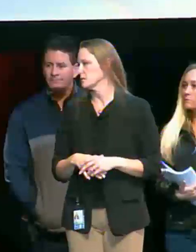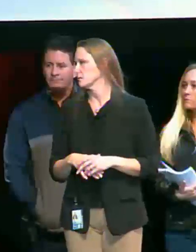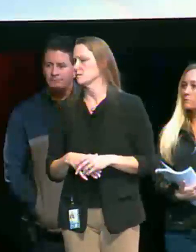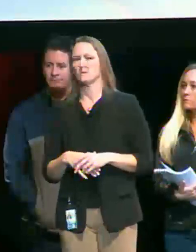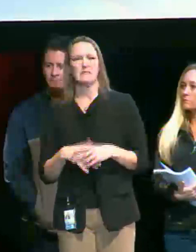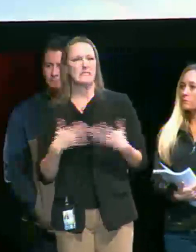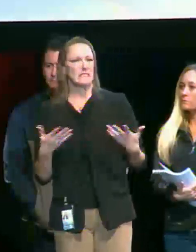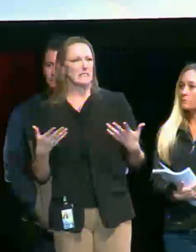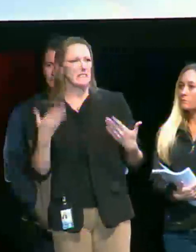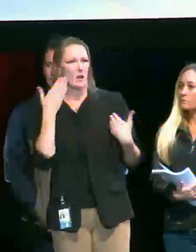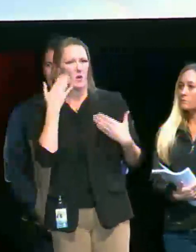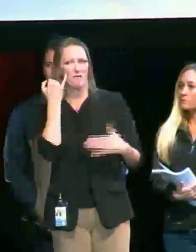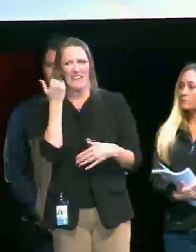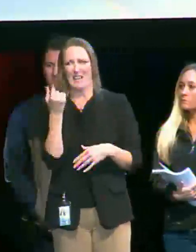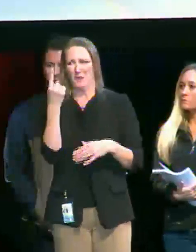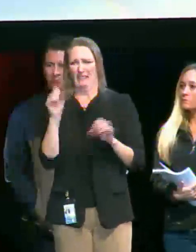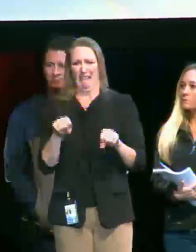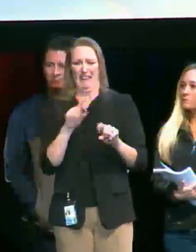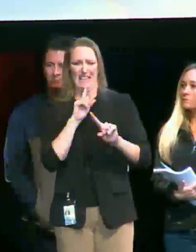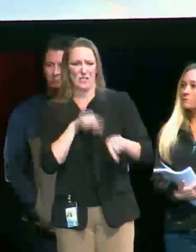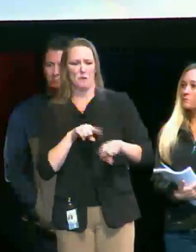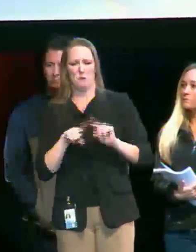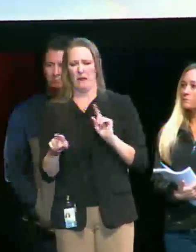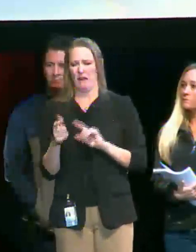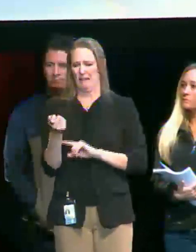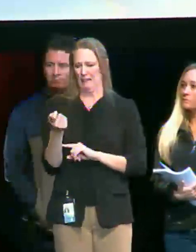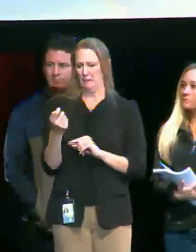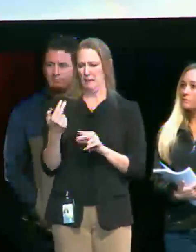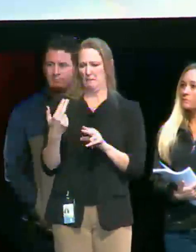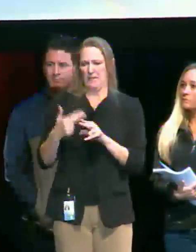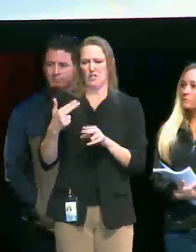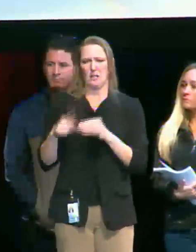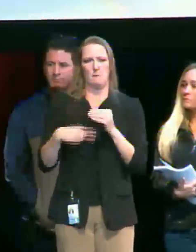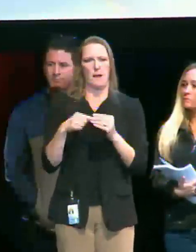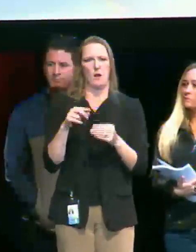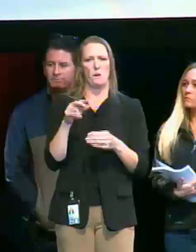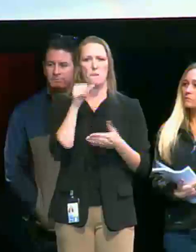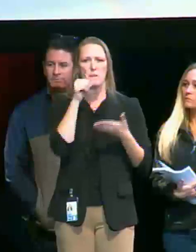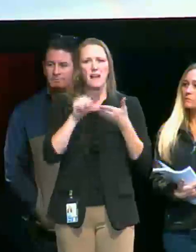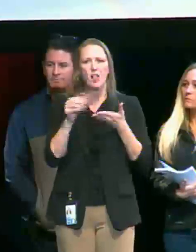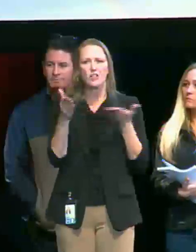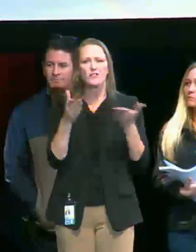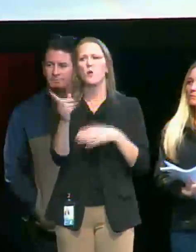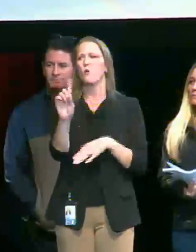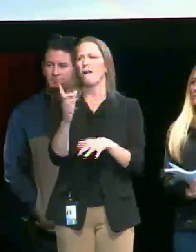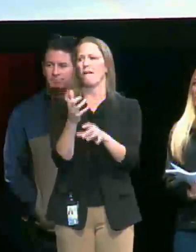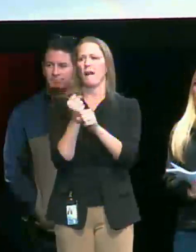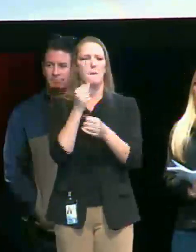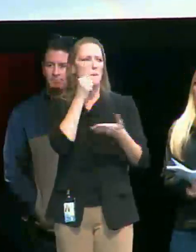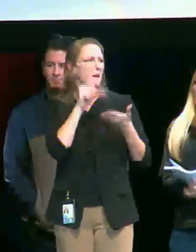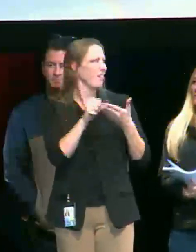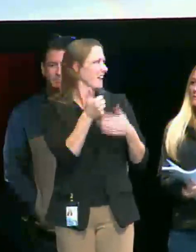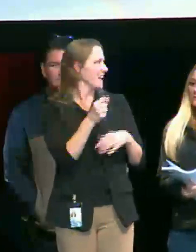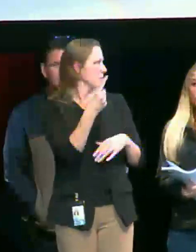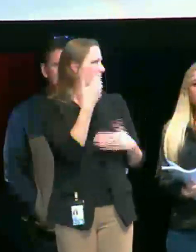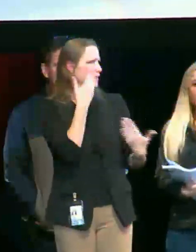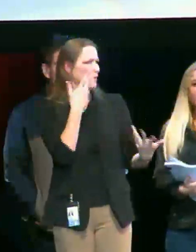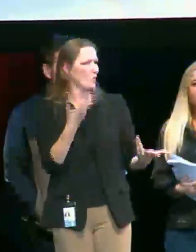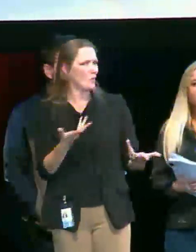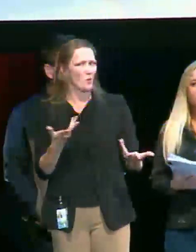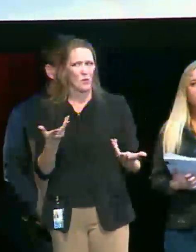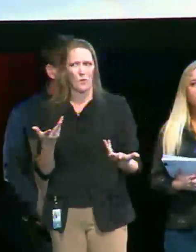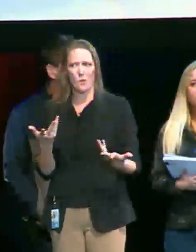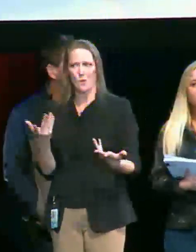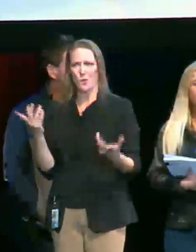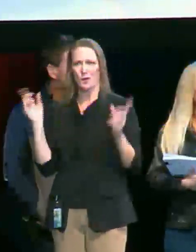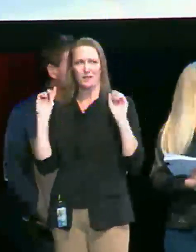I don't know if we have anyone who can answer this, but very little has been mentioned about U.S. mail service. Where can I pick up my mail? Is there anyone here on the panel or in the